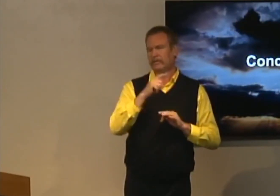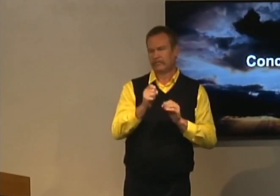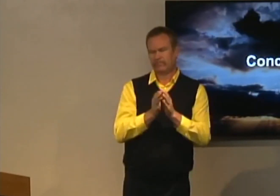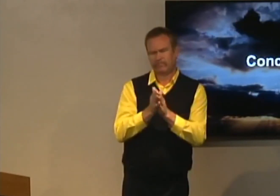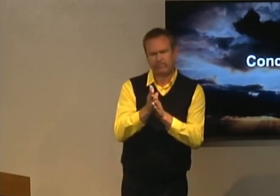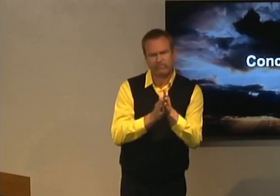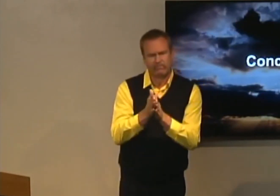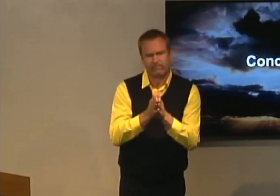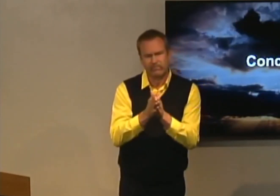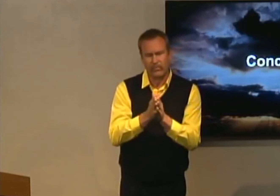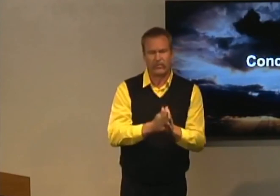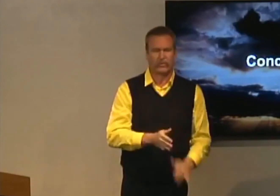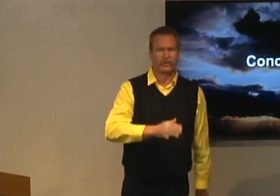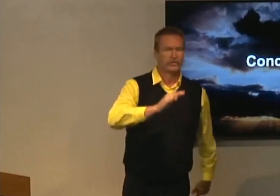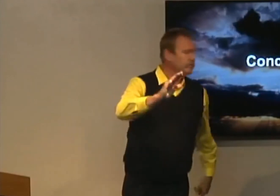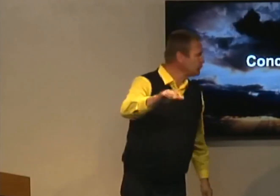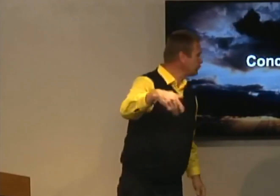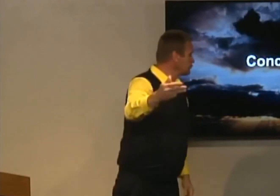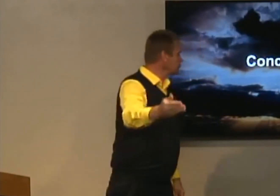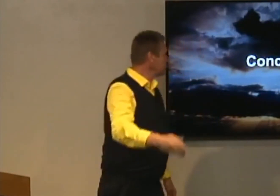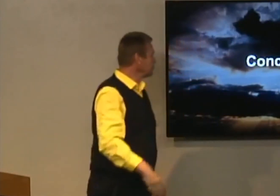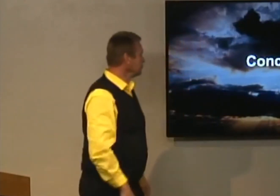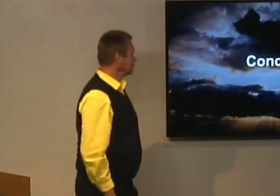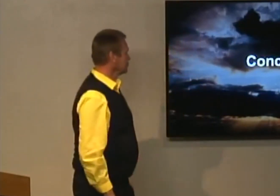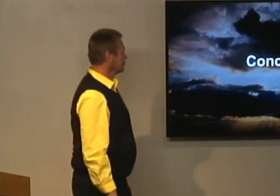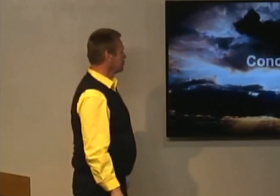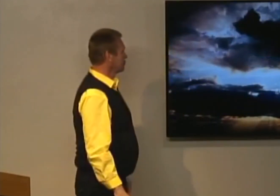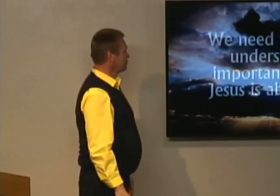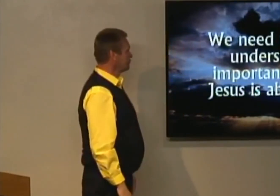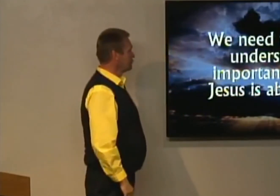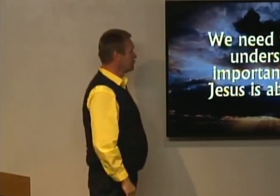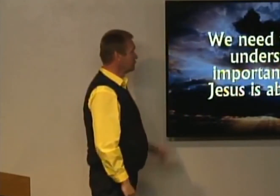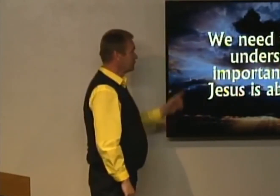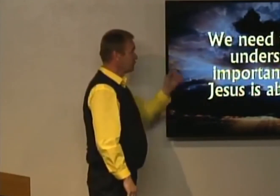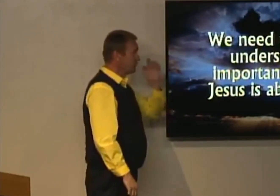attitude. But we may have an attitude of motivation, of looking forward to this.